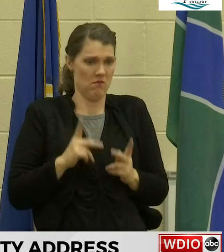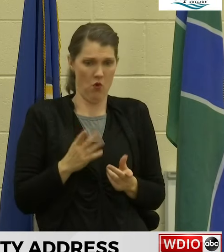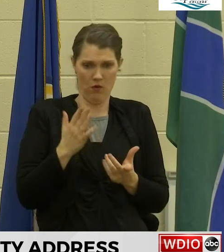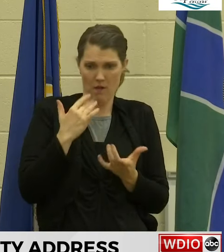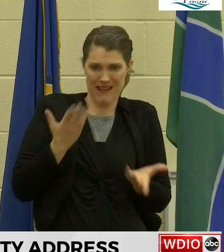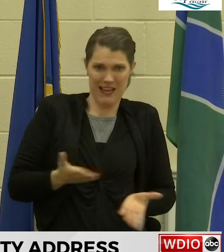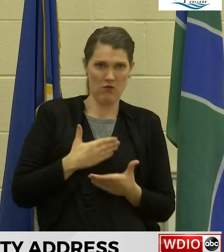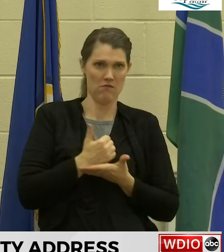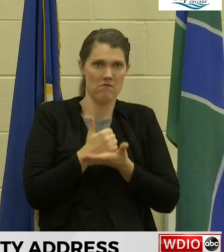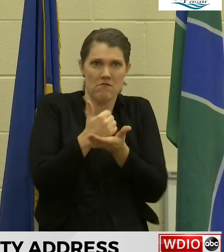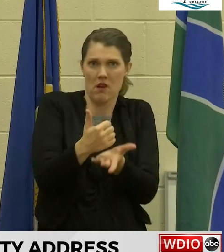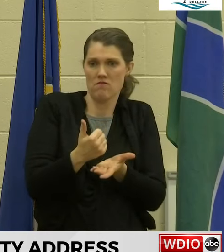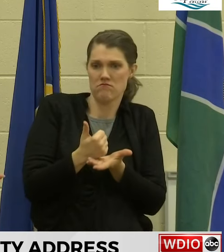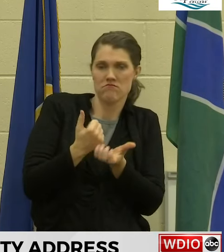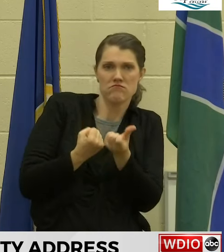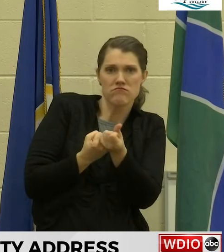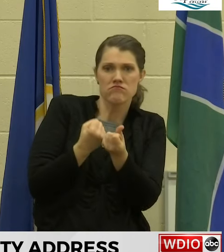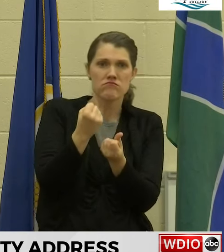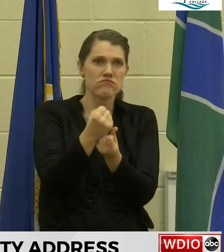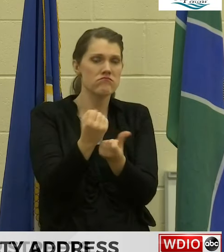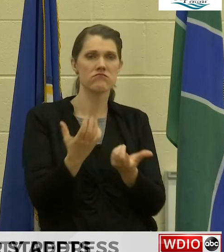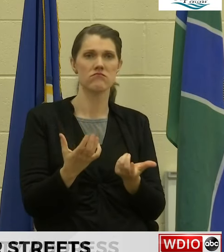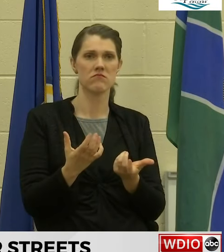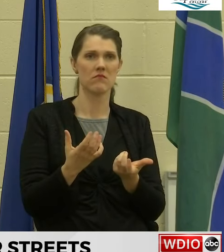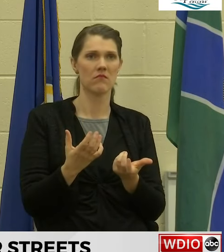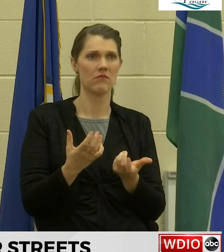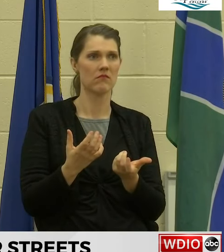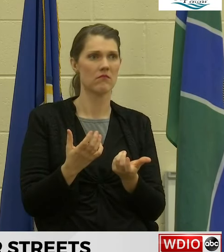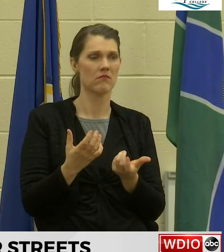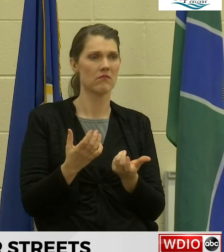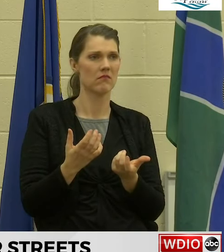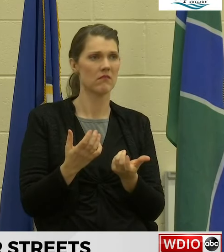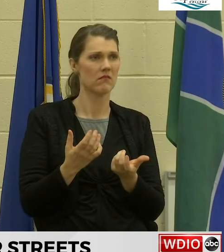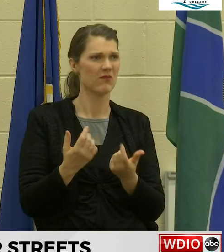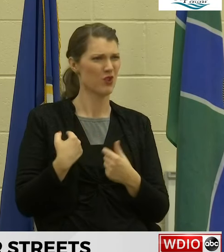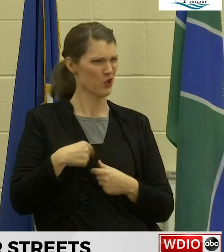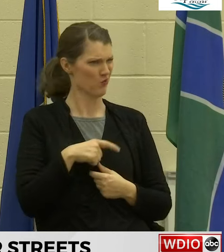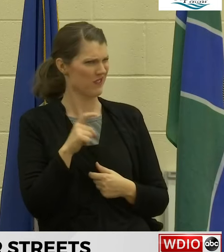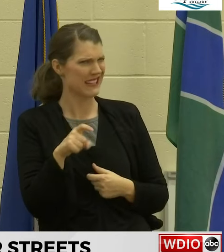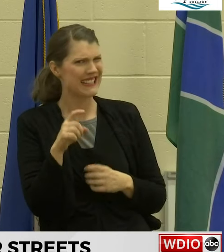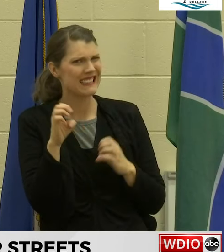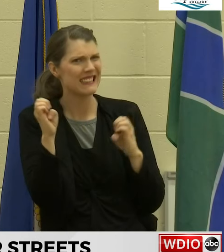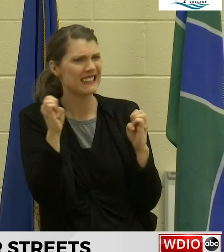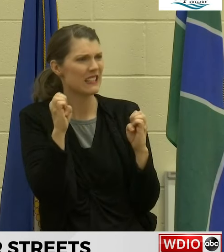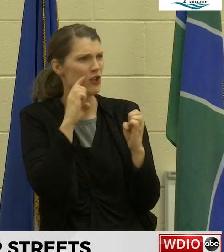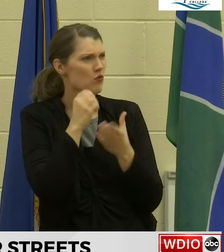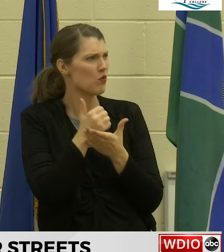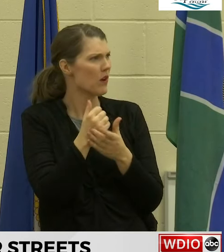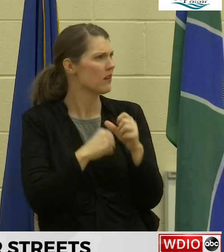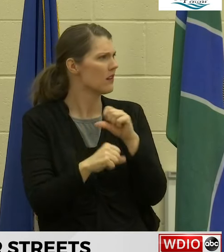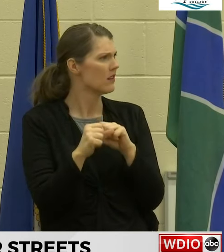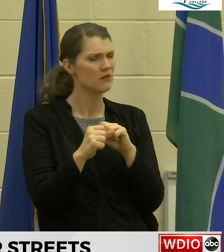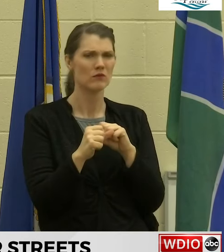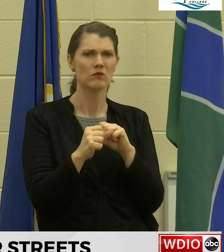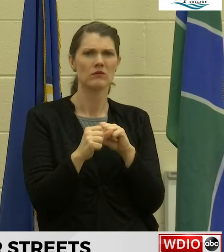other. And we shouldn't need a crisis to step outside of ourselves and find one